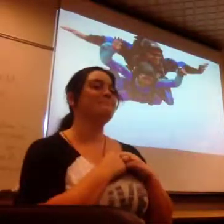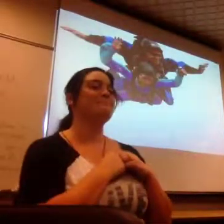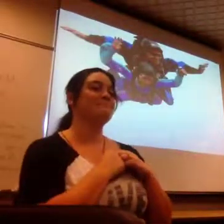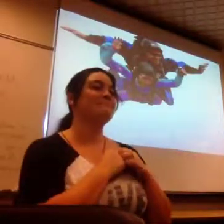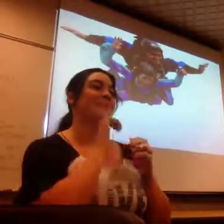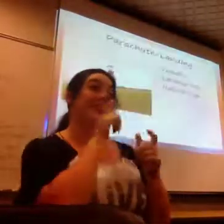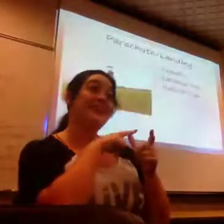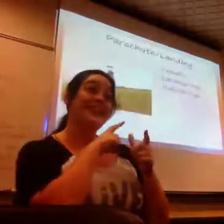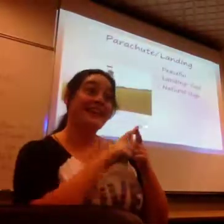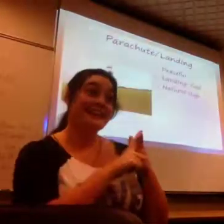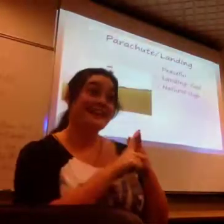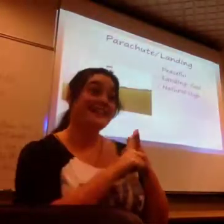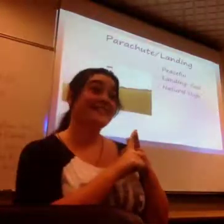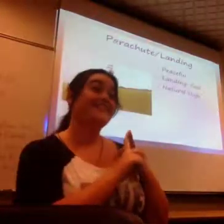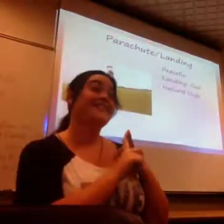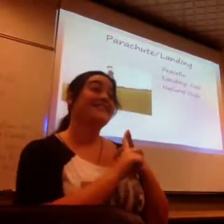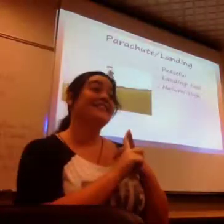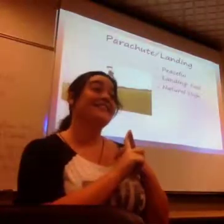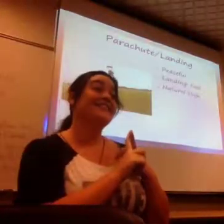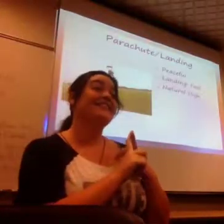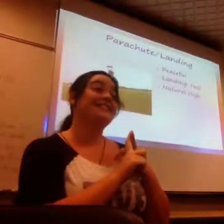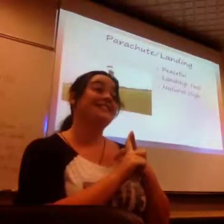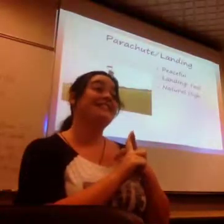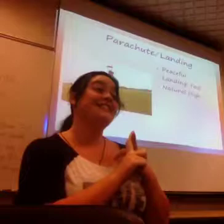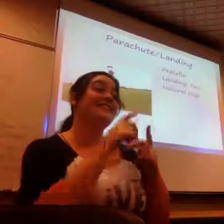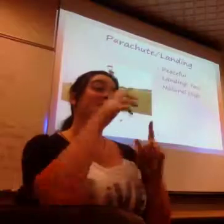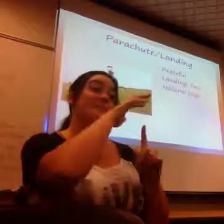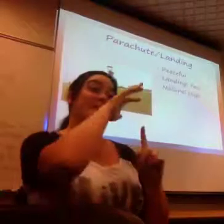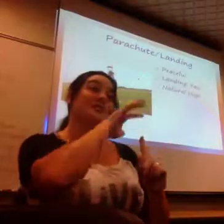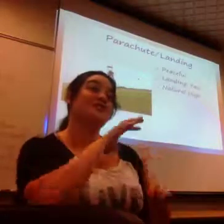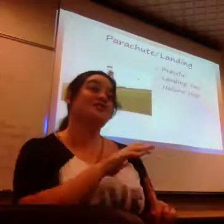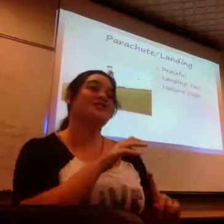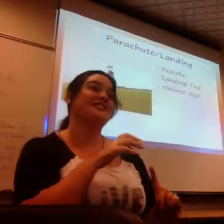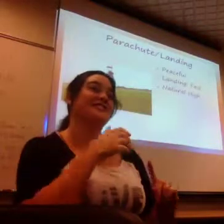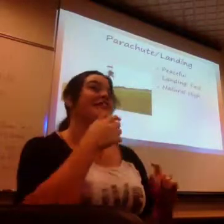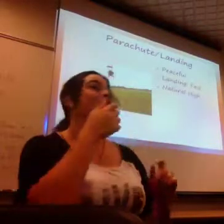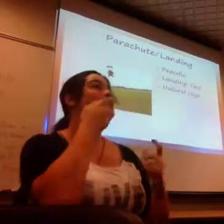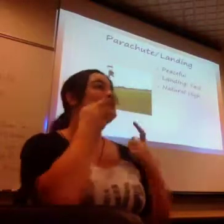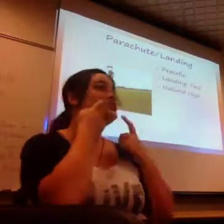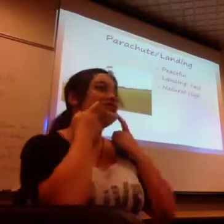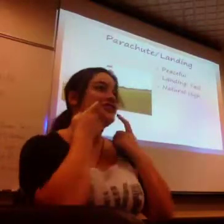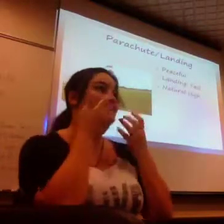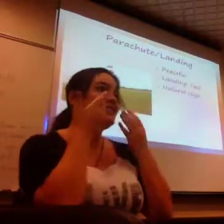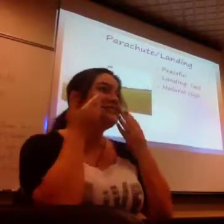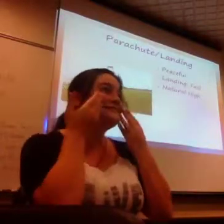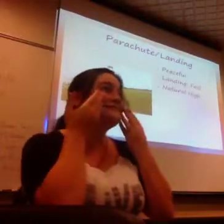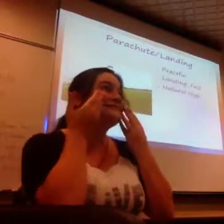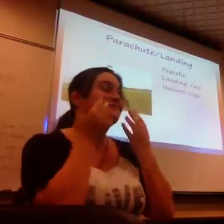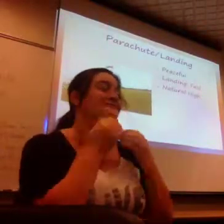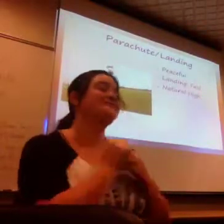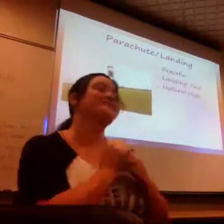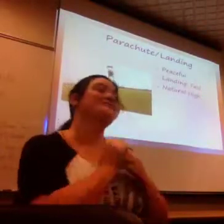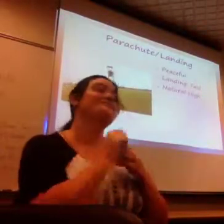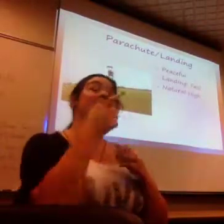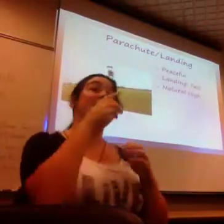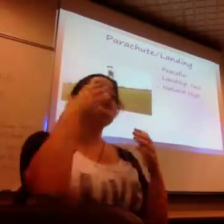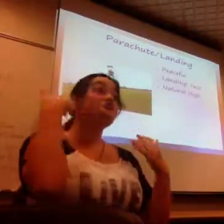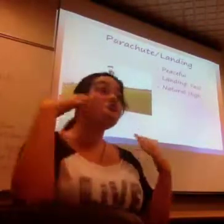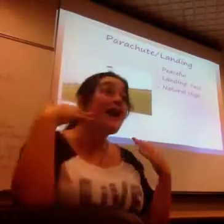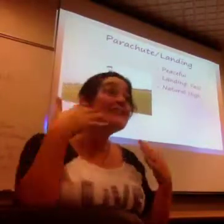then the parachute. His cheeks are. Yeah, it's crazy, and the thing is, when